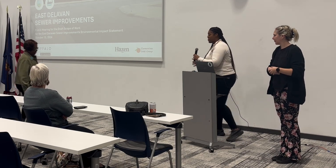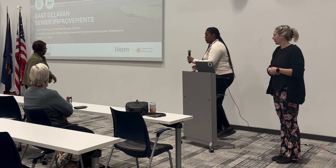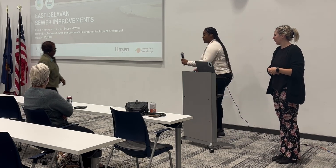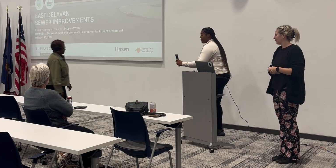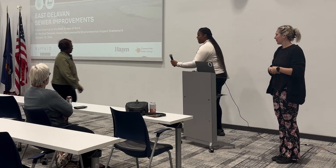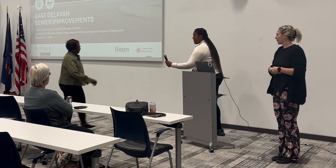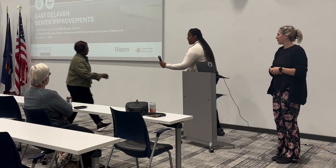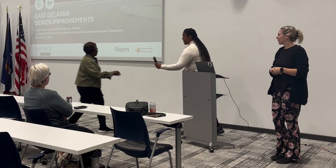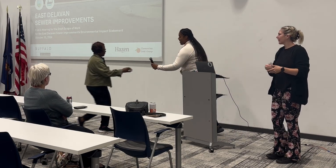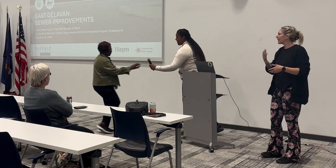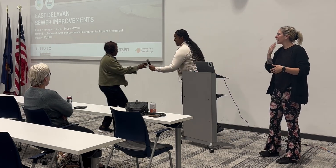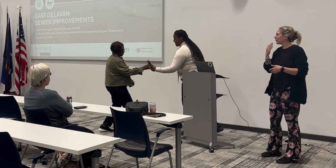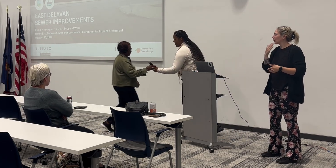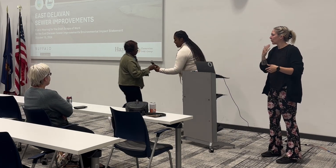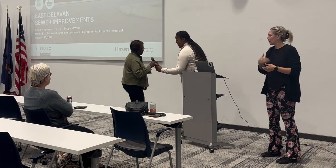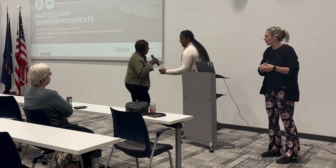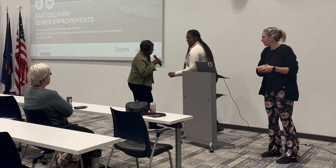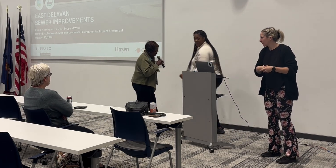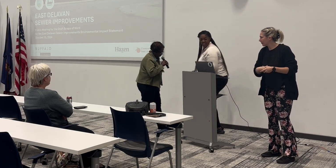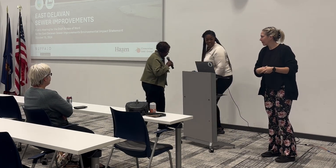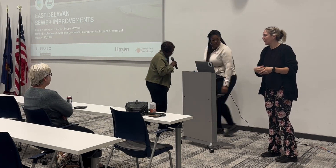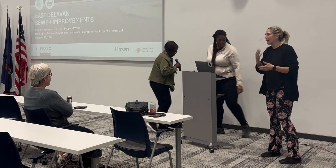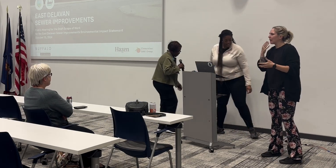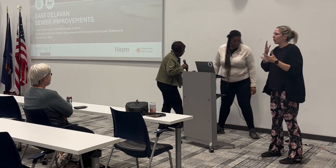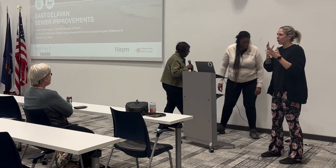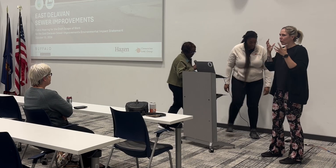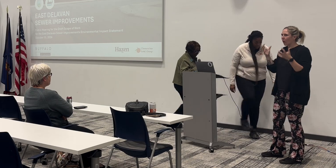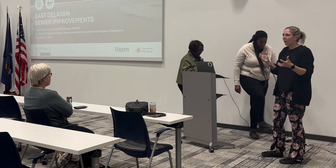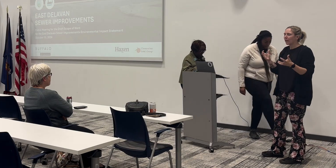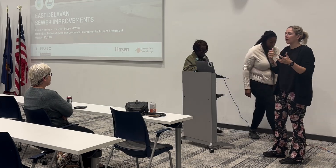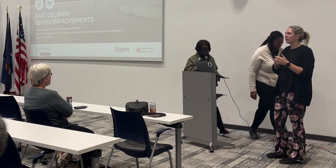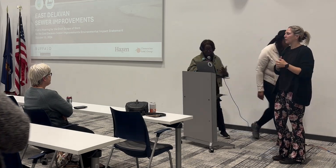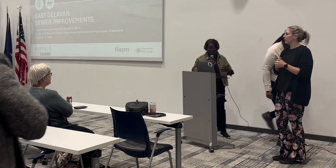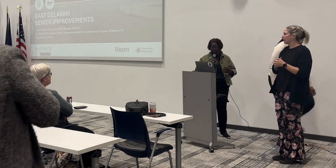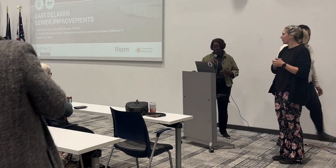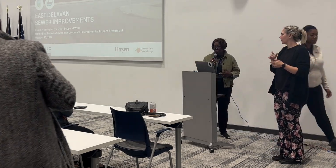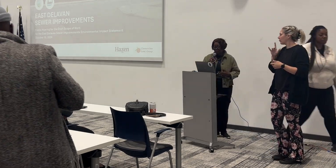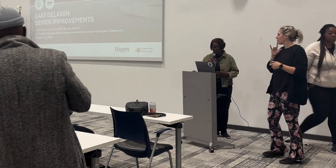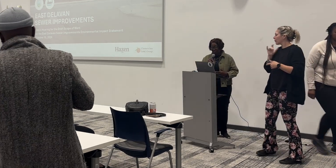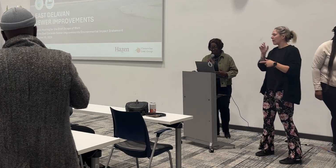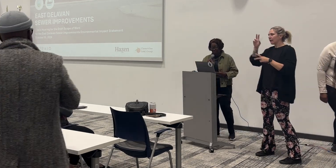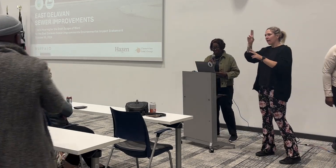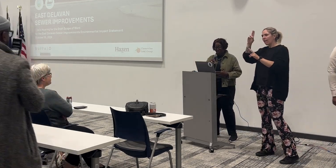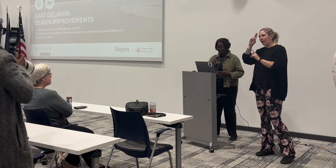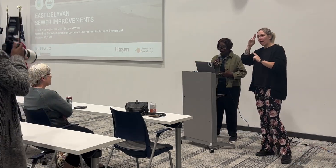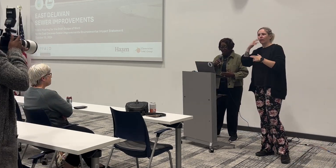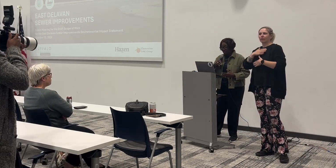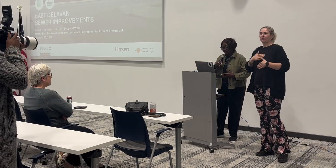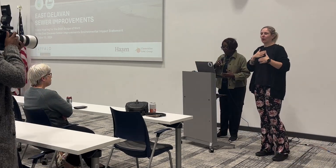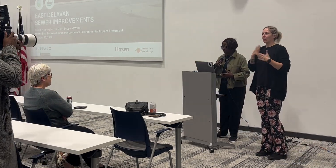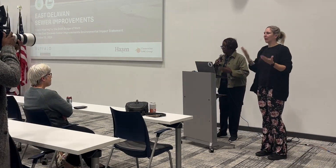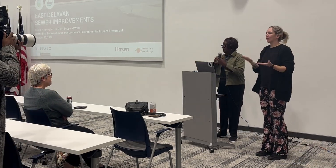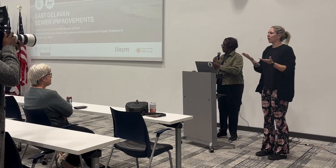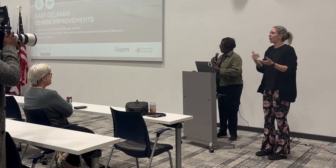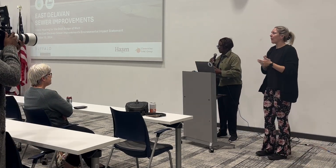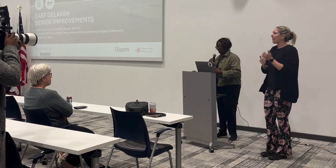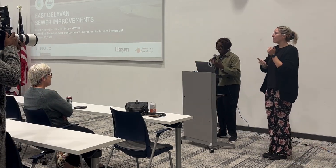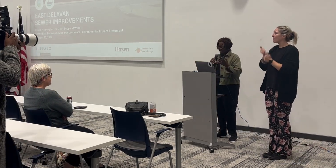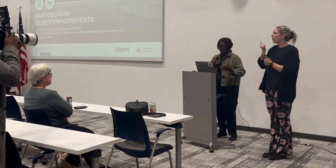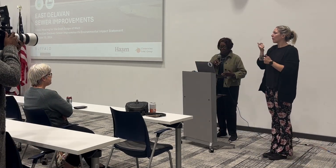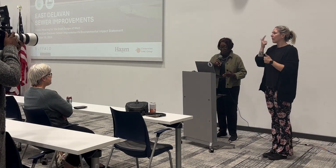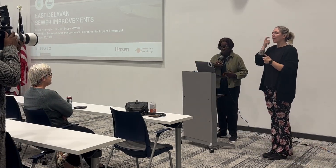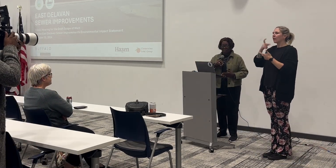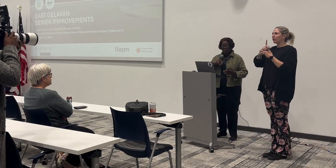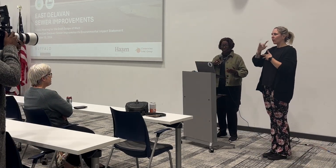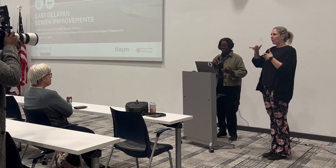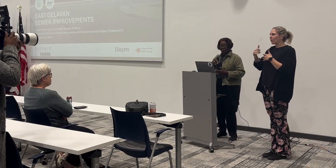Thank you, Majority. Well, thank you so much as well. It's really a great honor and pleasure to be here, mostly because the